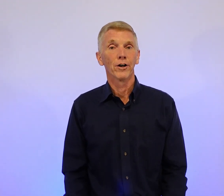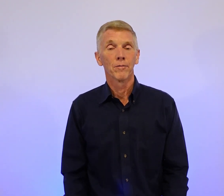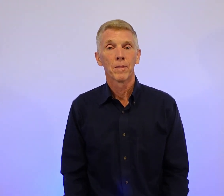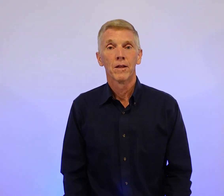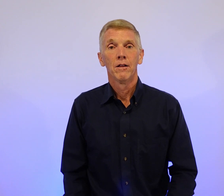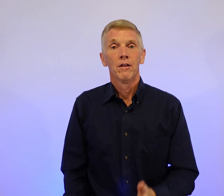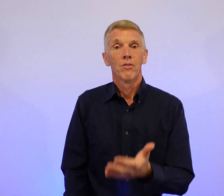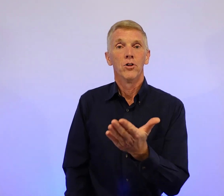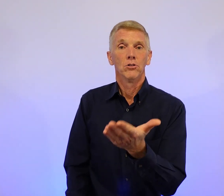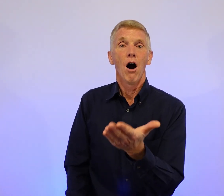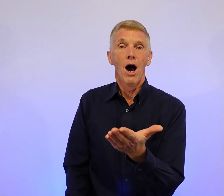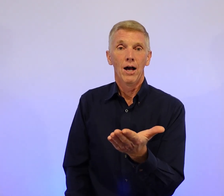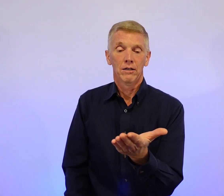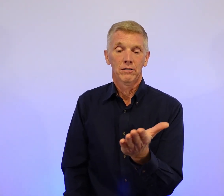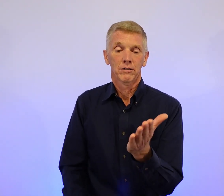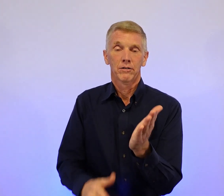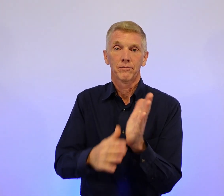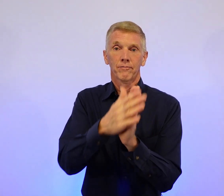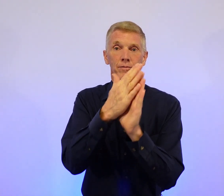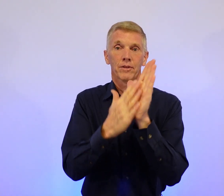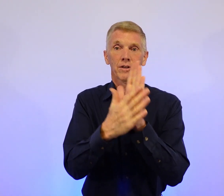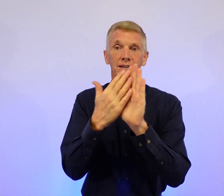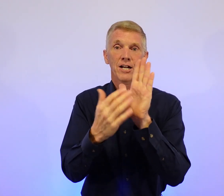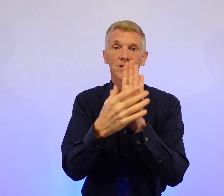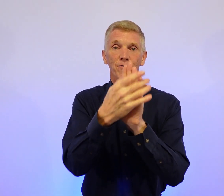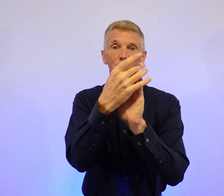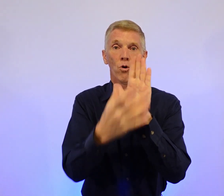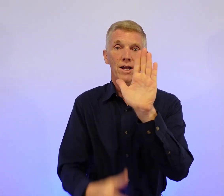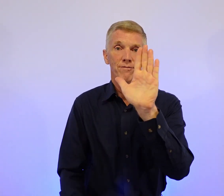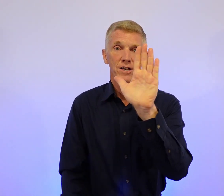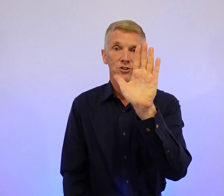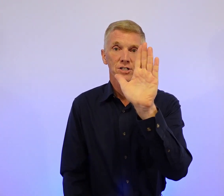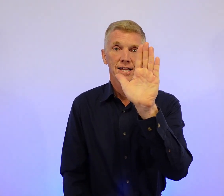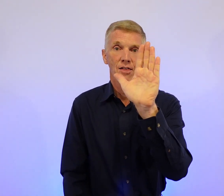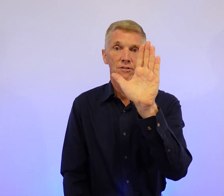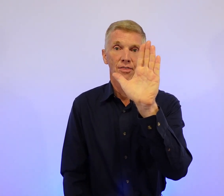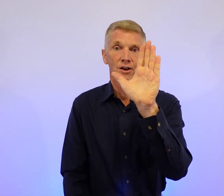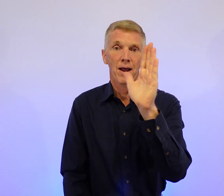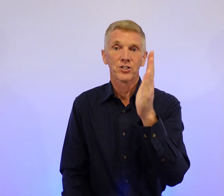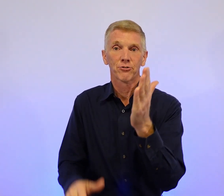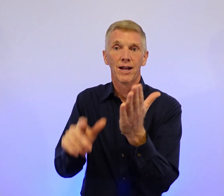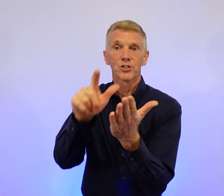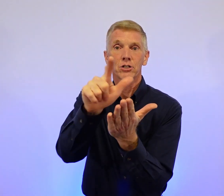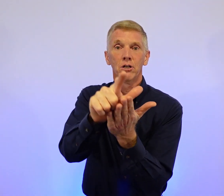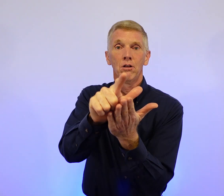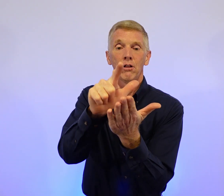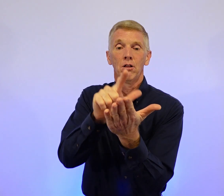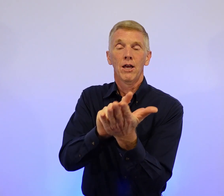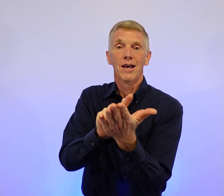lawyer? The law. Again, here's that 4 fingers together, that thumb outstretched.